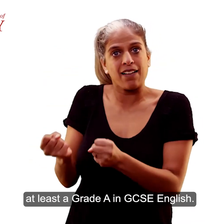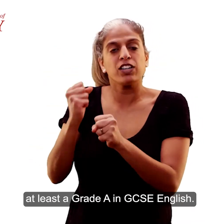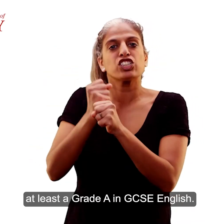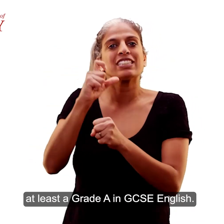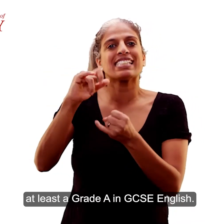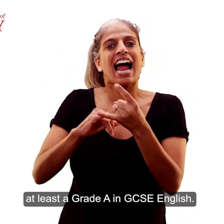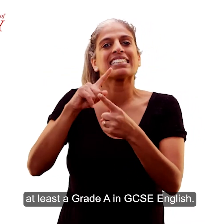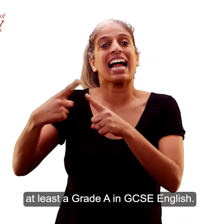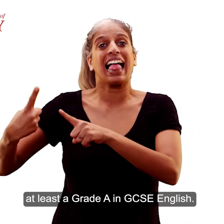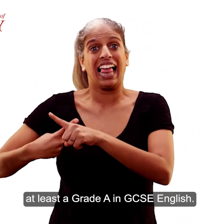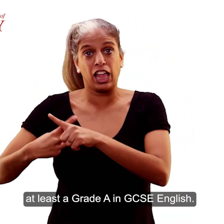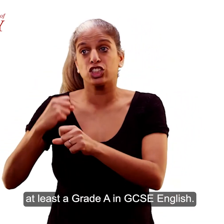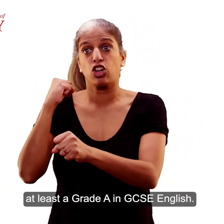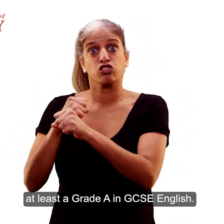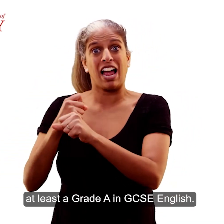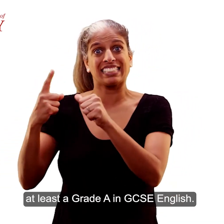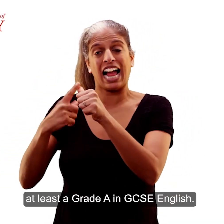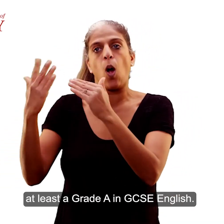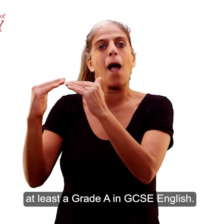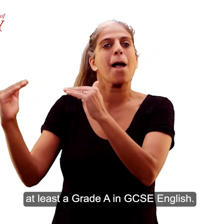a grade A in GCSE English.